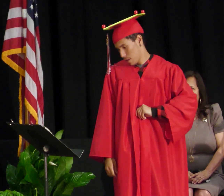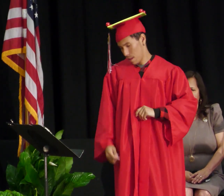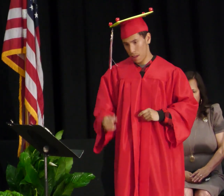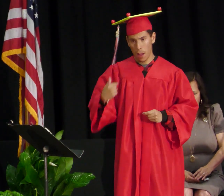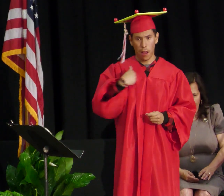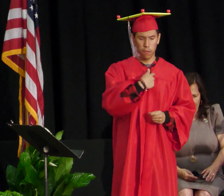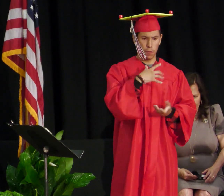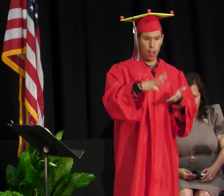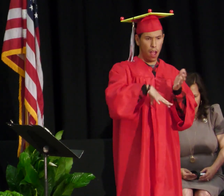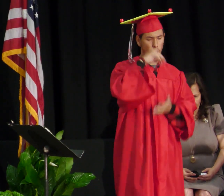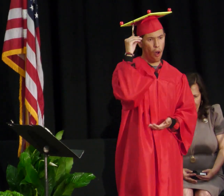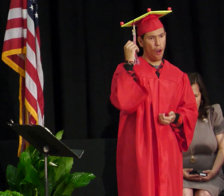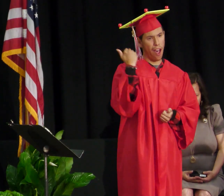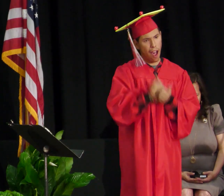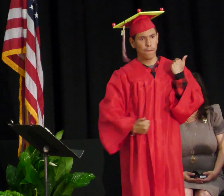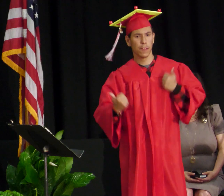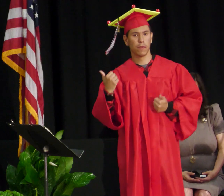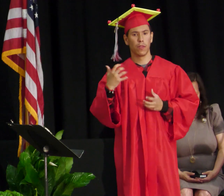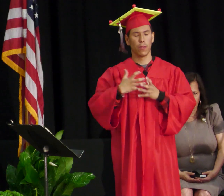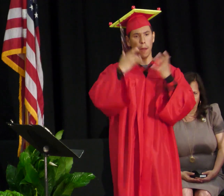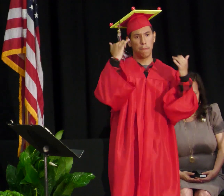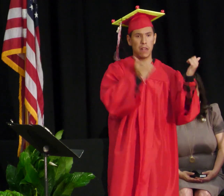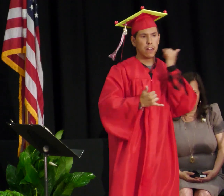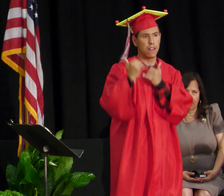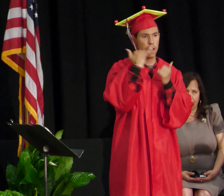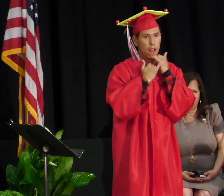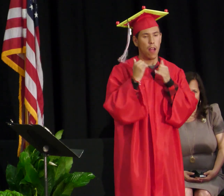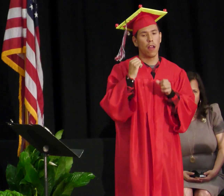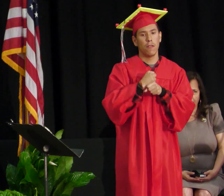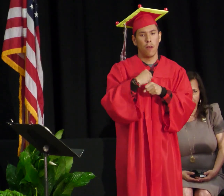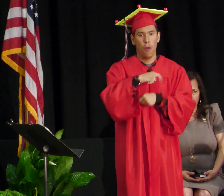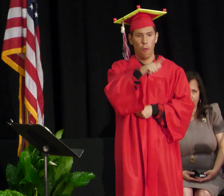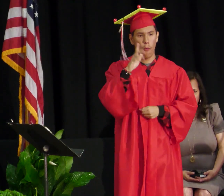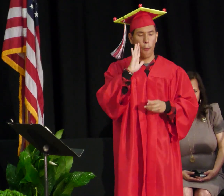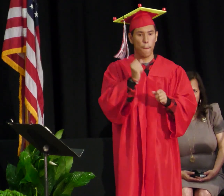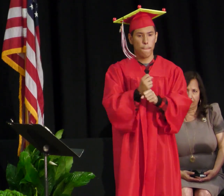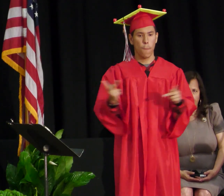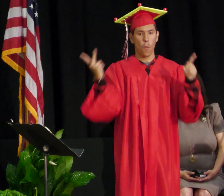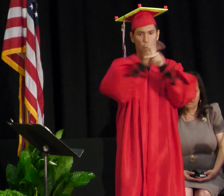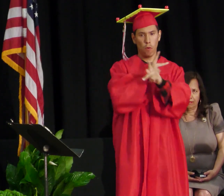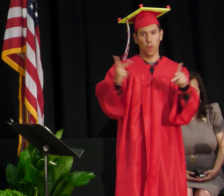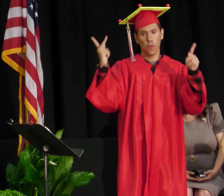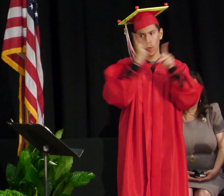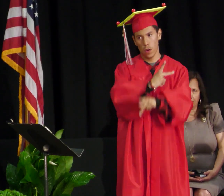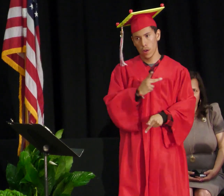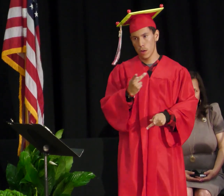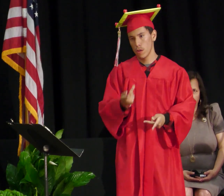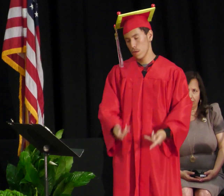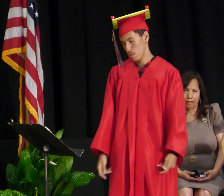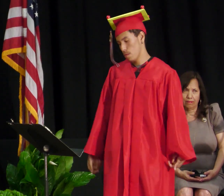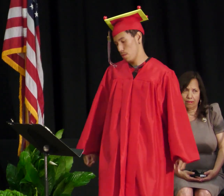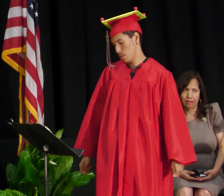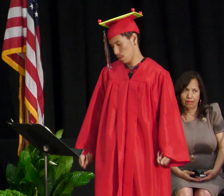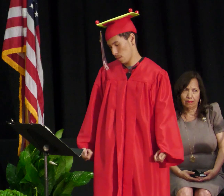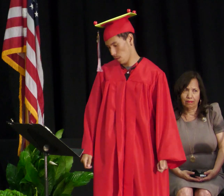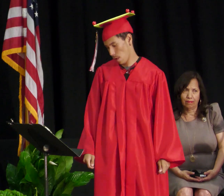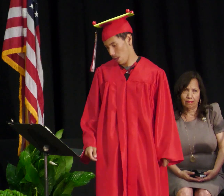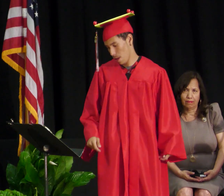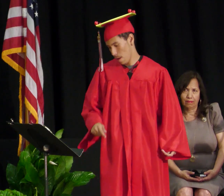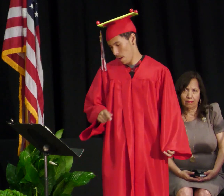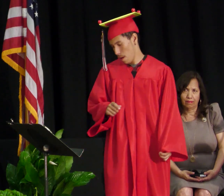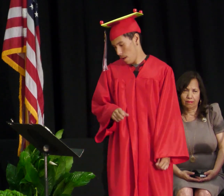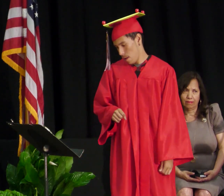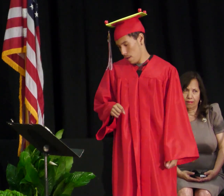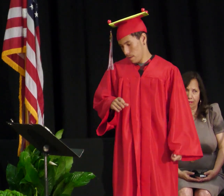and to choose how we build our experiences. We cannot